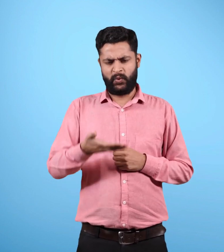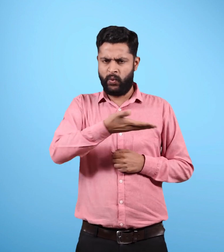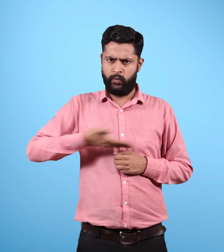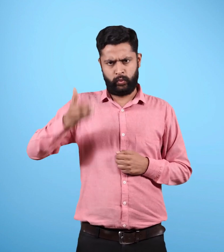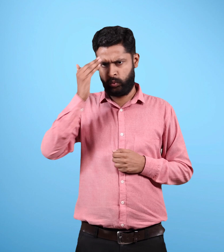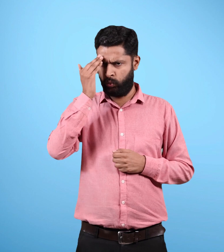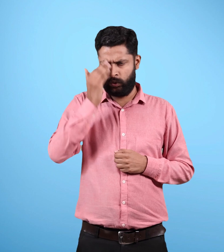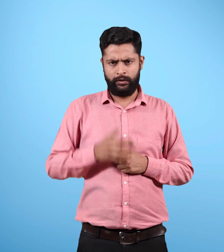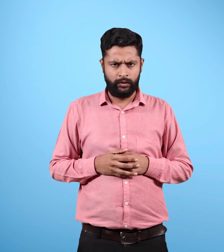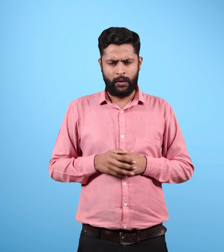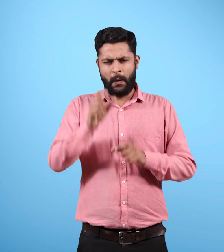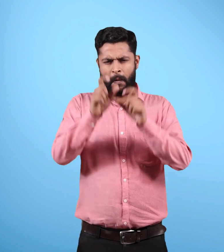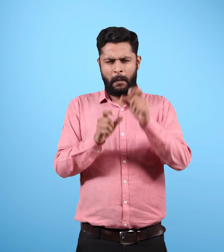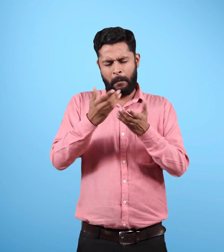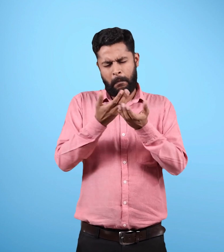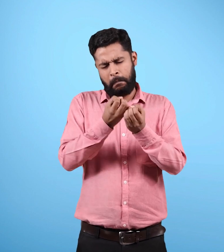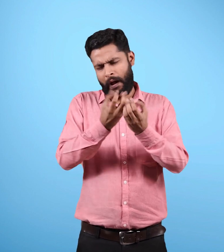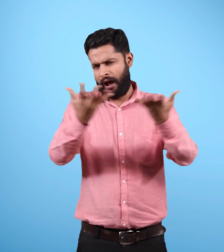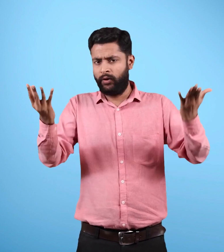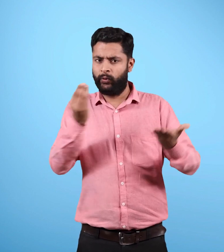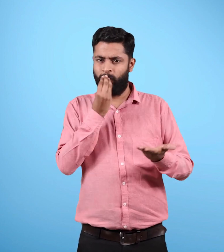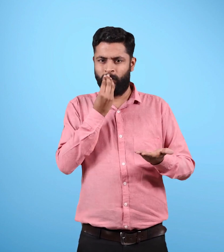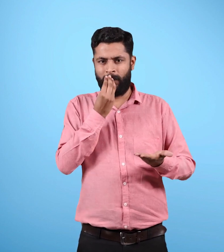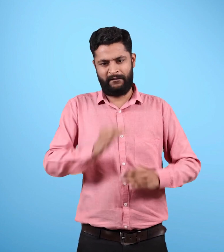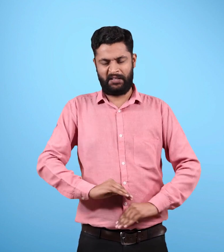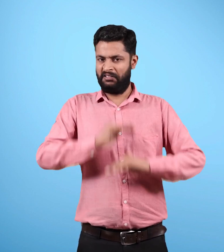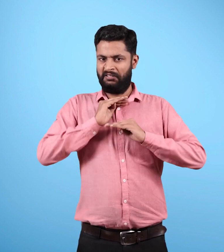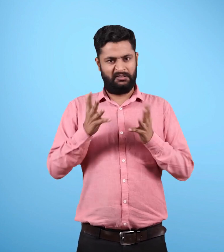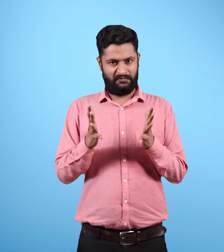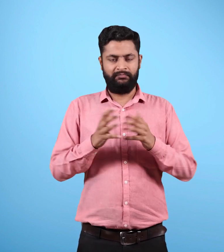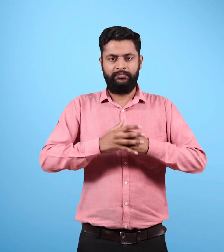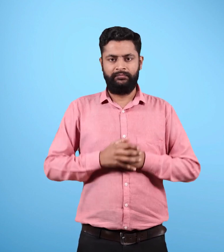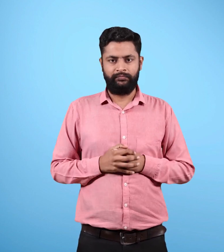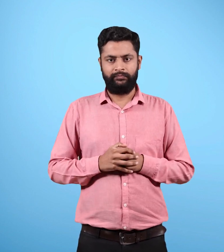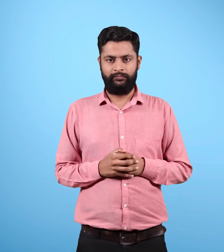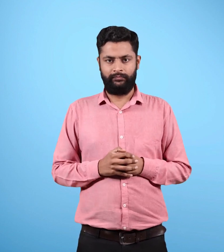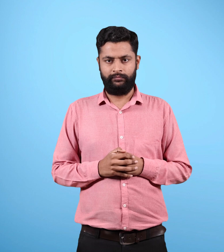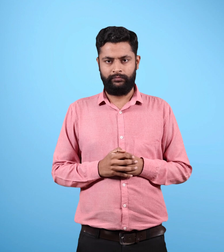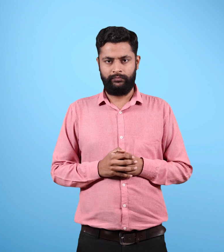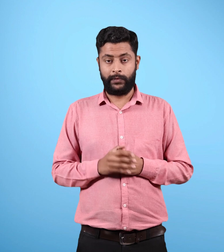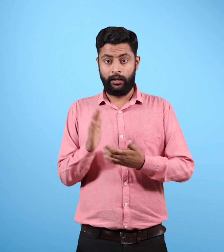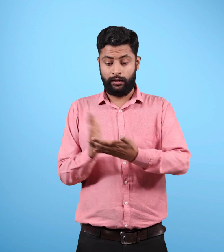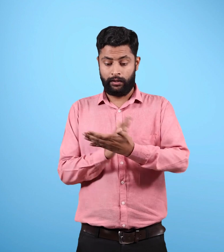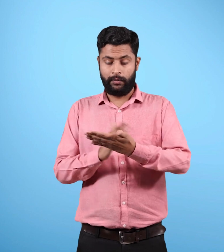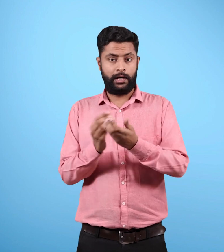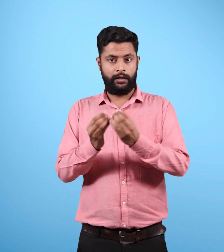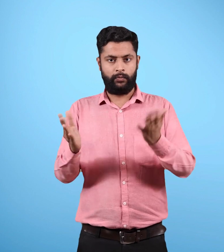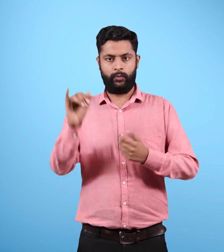We know that there are many amongst us who do not get sufficient food. Page